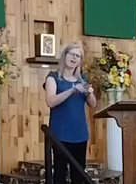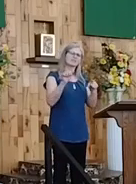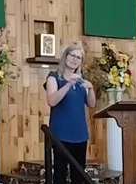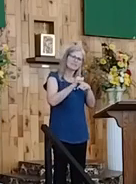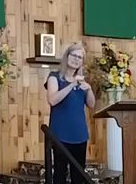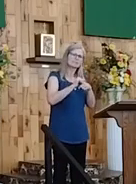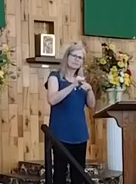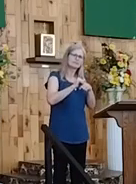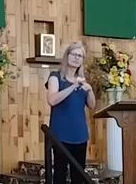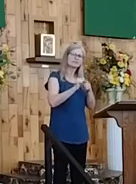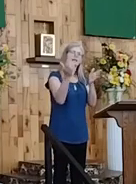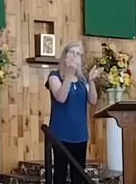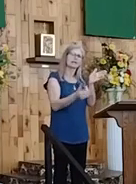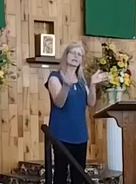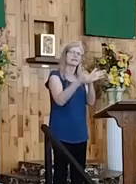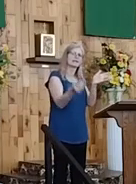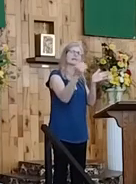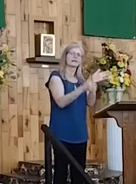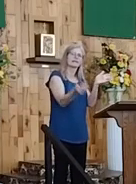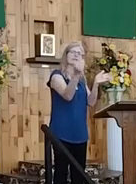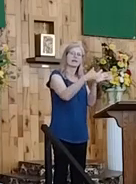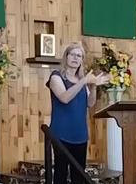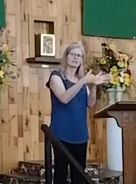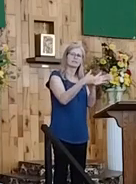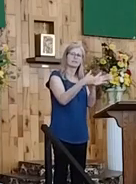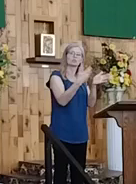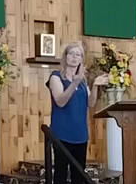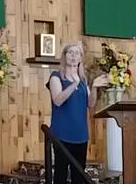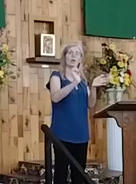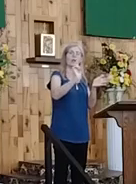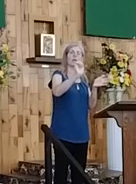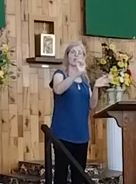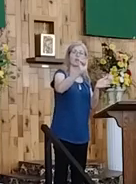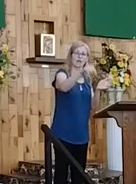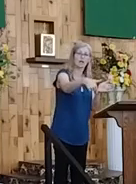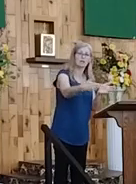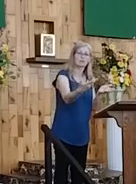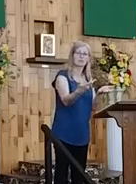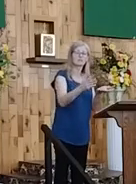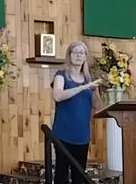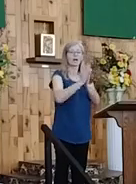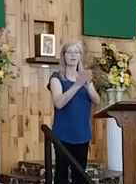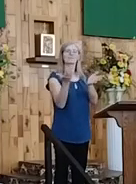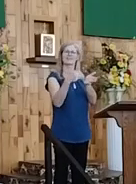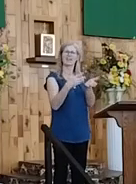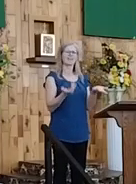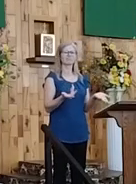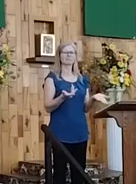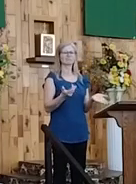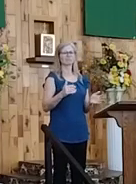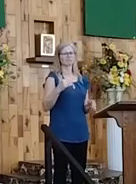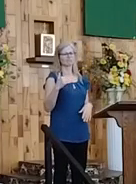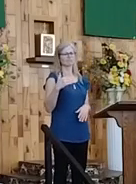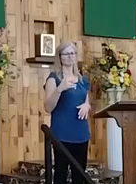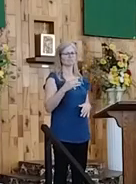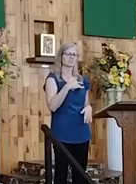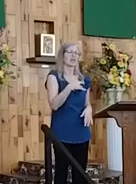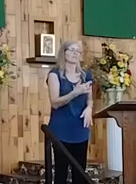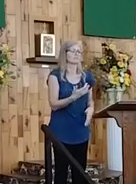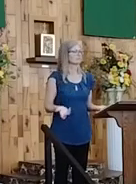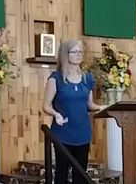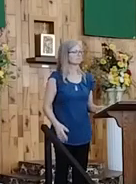as time after time after time, so that after a while, it becomes, again, second nature. Why do I make